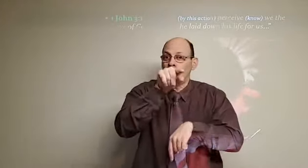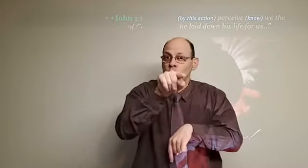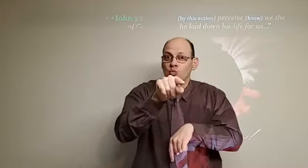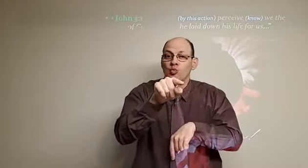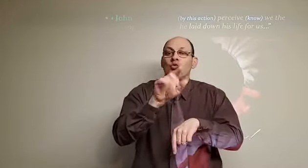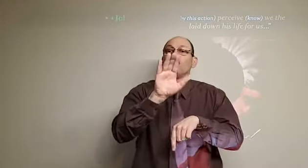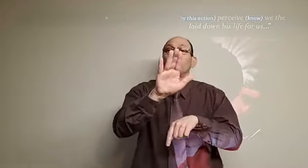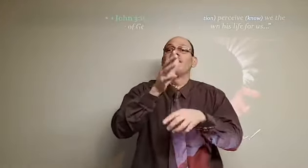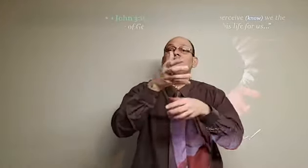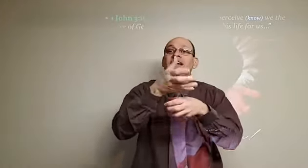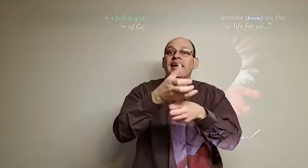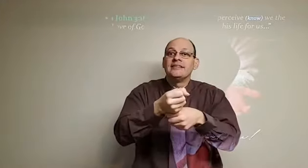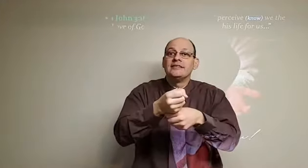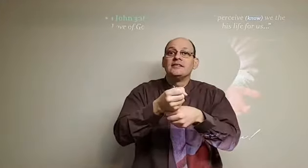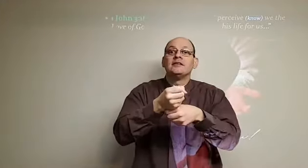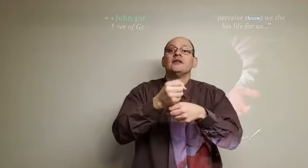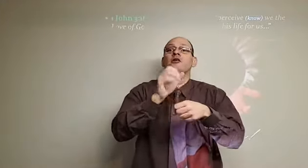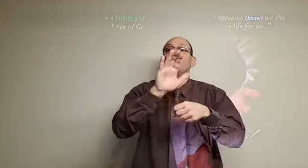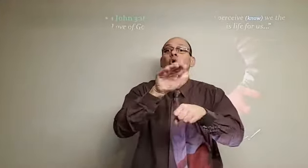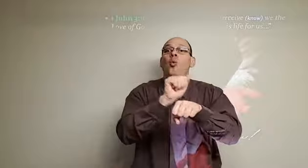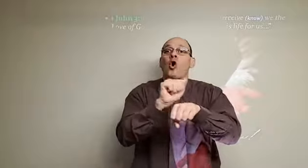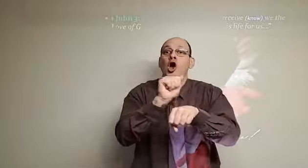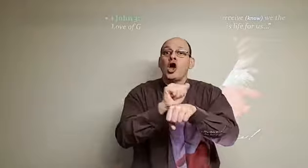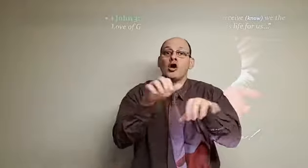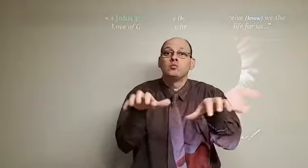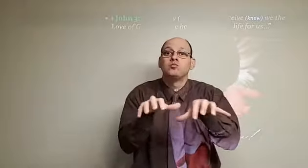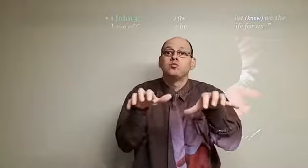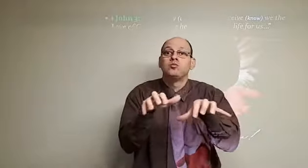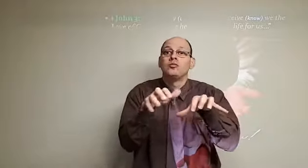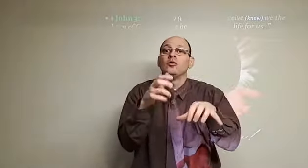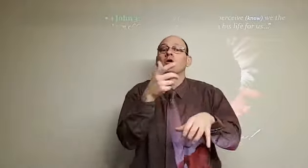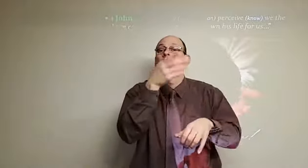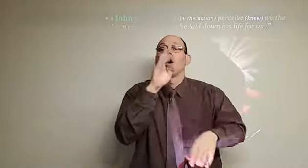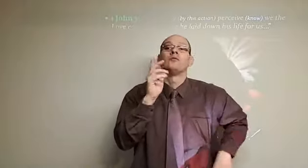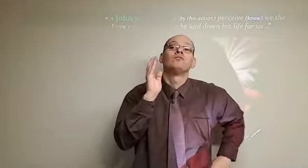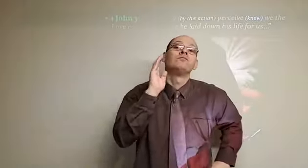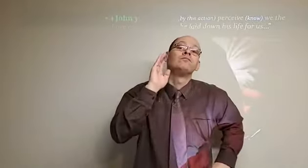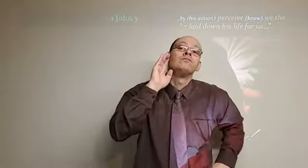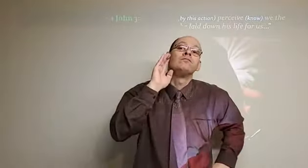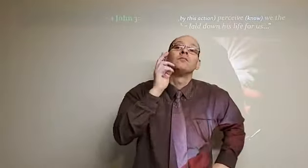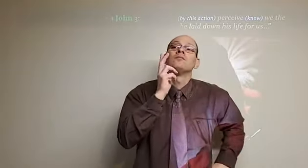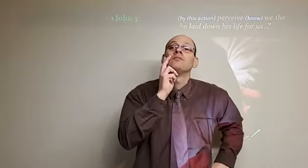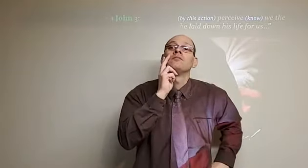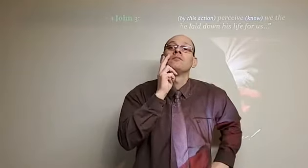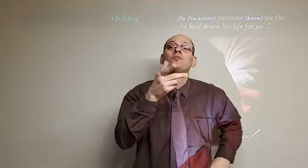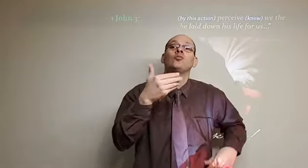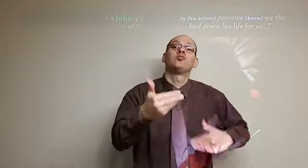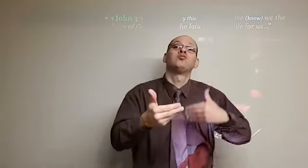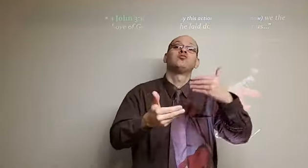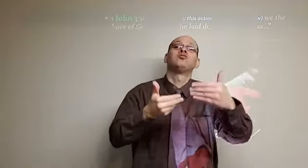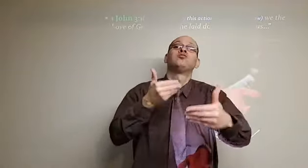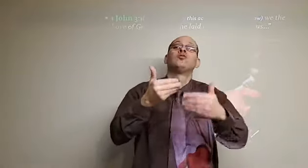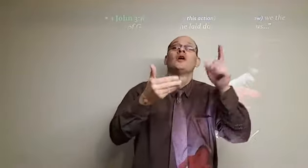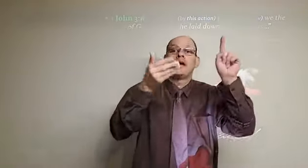God is testing your will he is testing your faith he is testing your commitment how you will work he is going to see